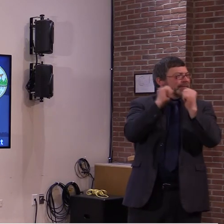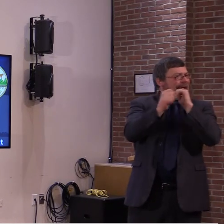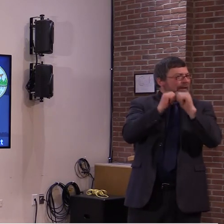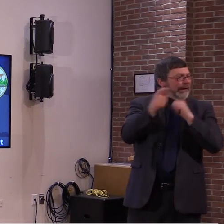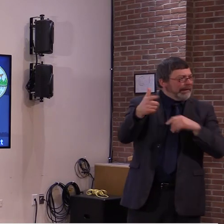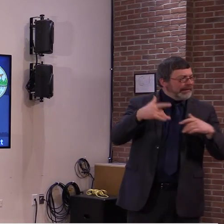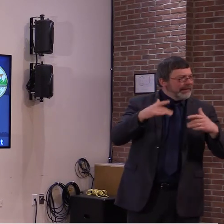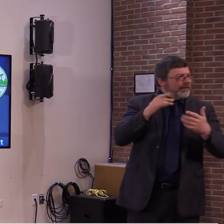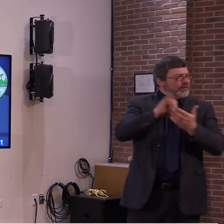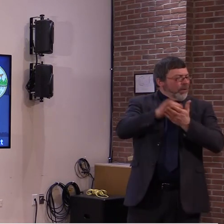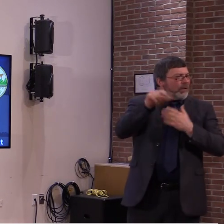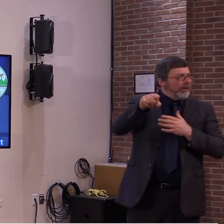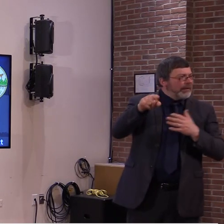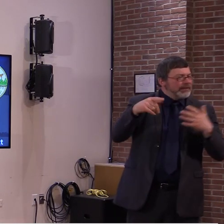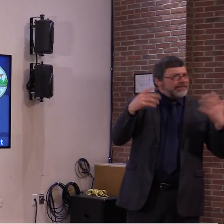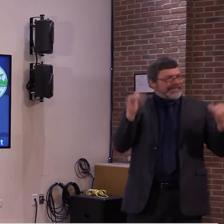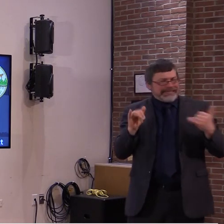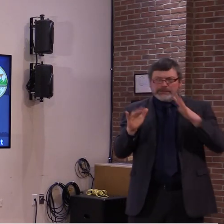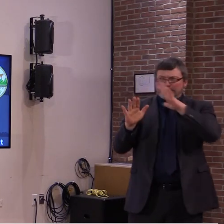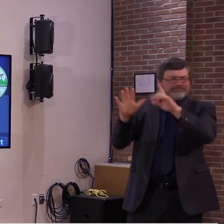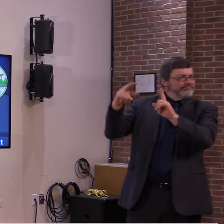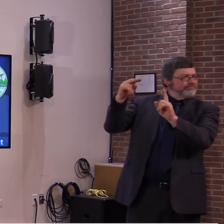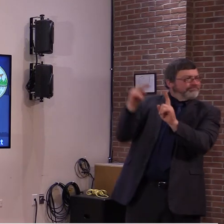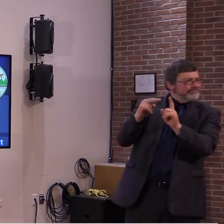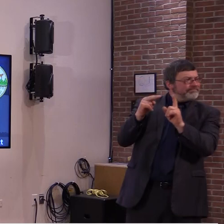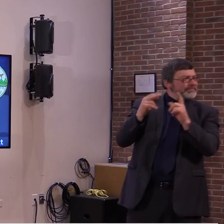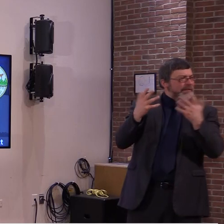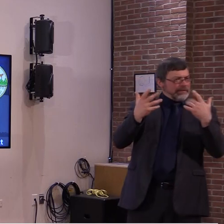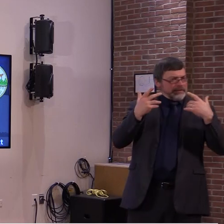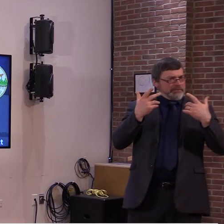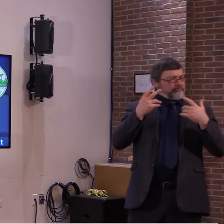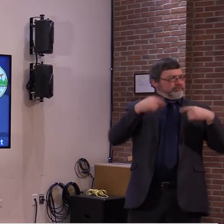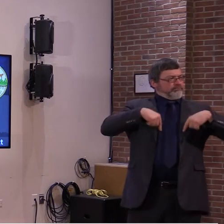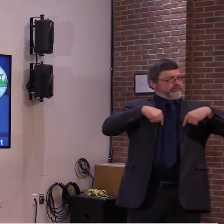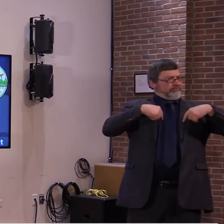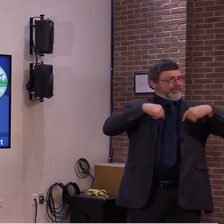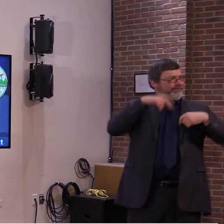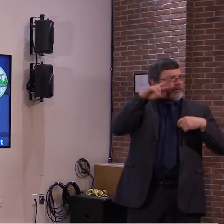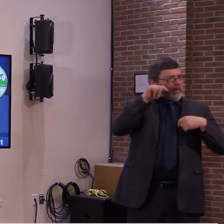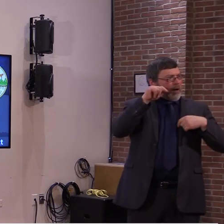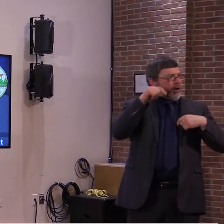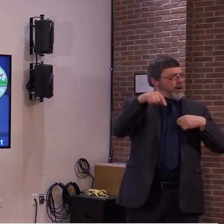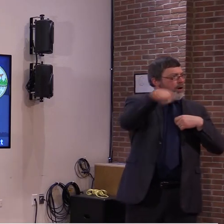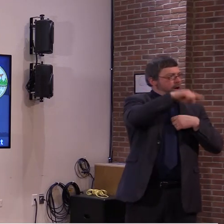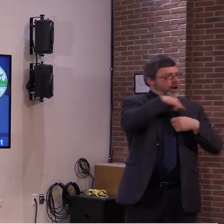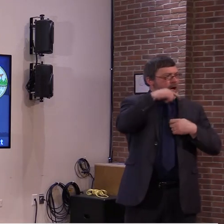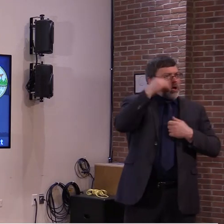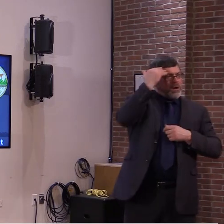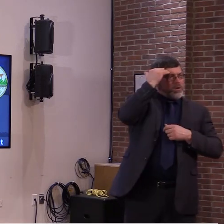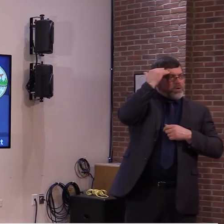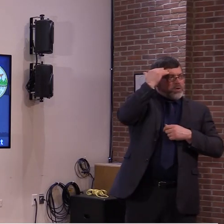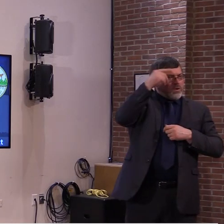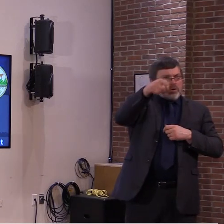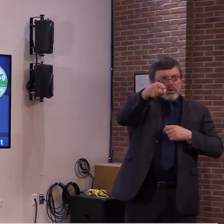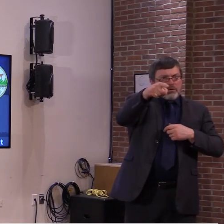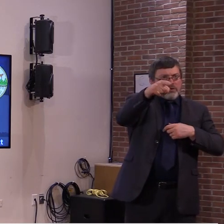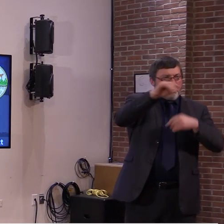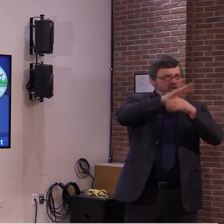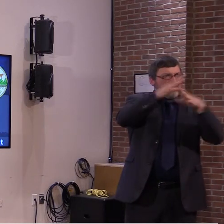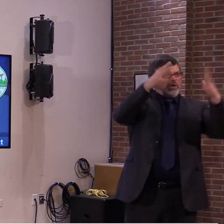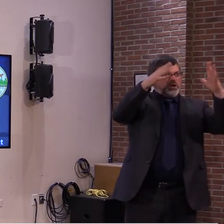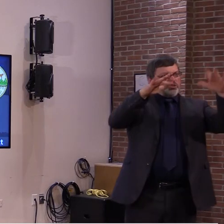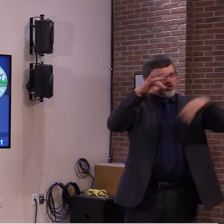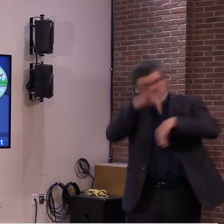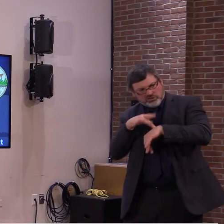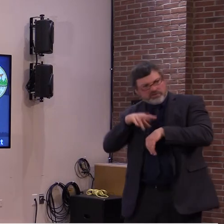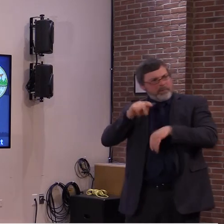out whether or not that strain either A is in Vermont, or B, some of the details on the strain. You've given